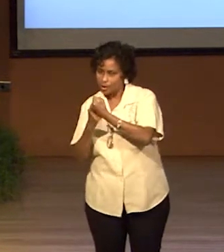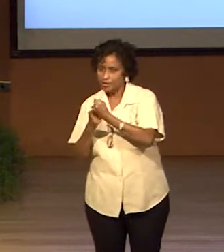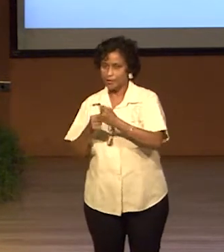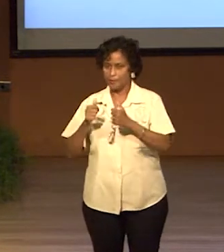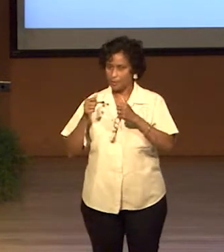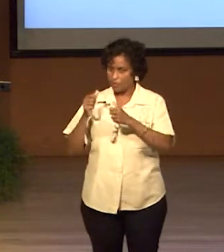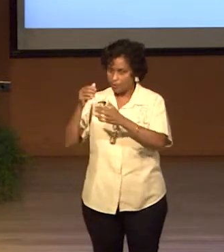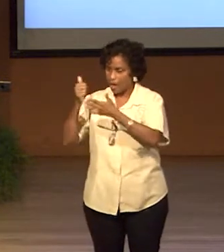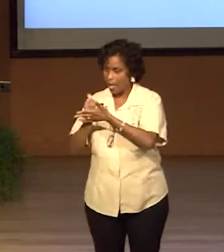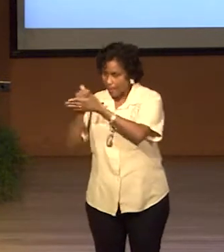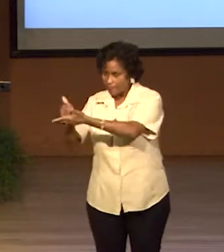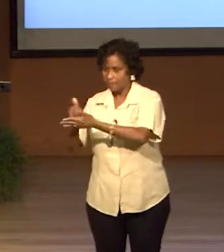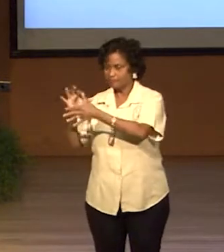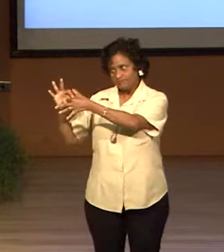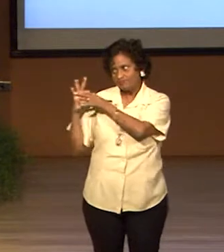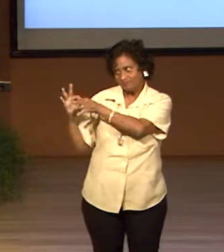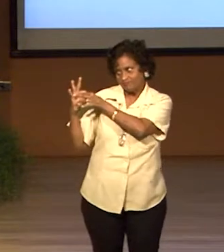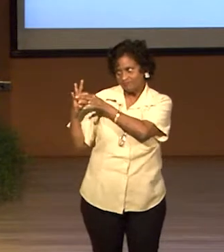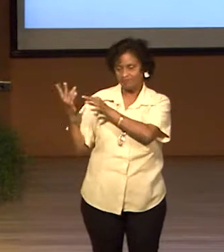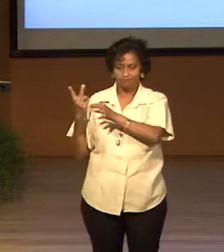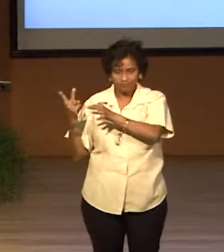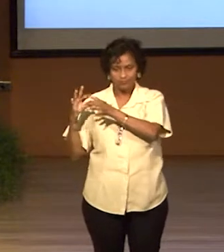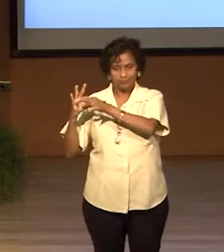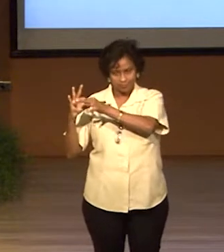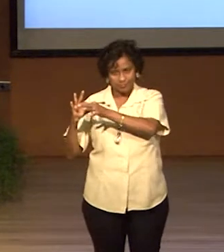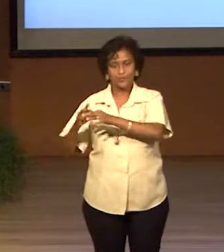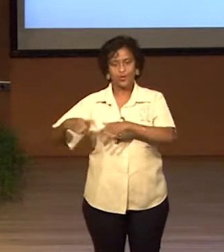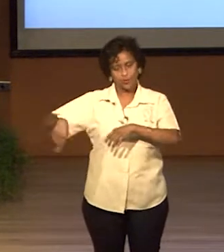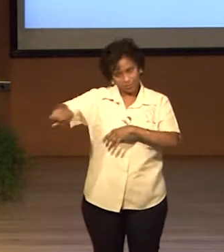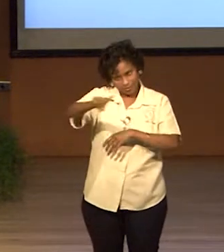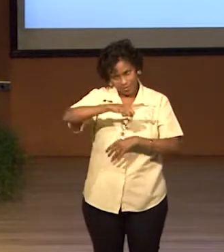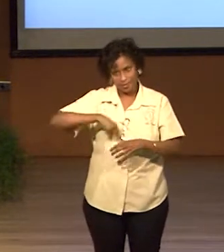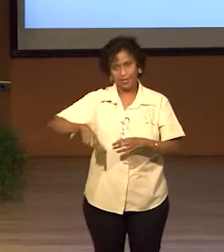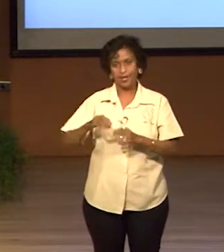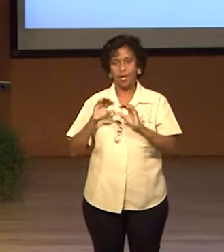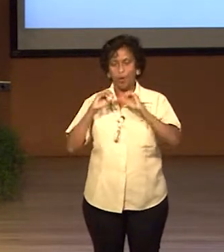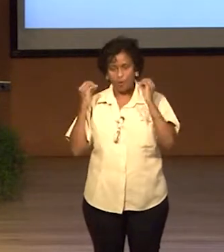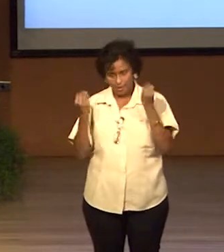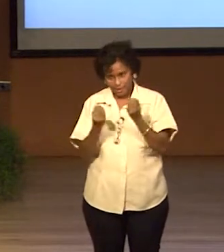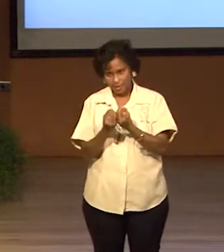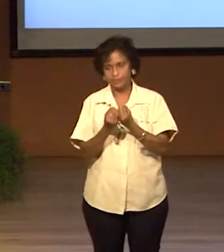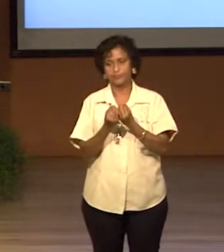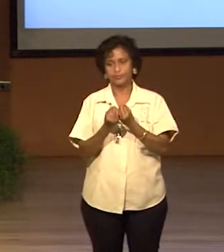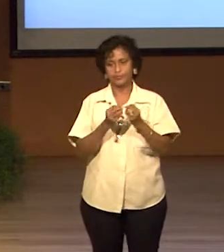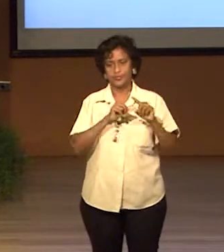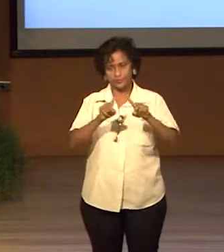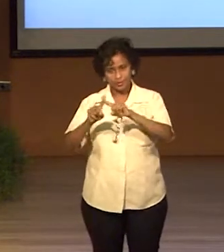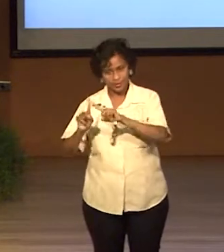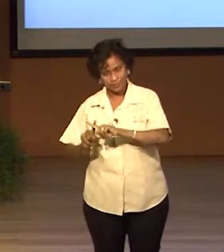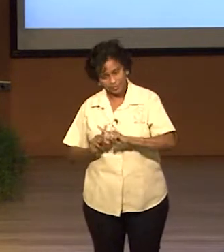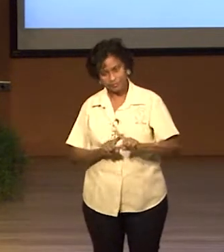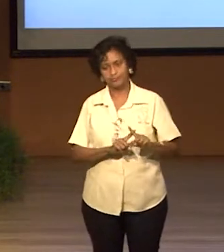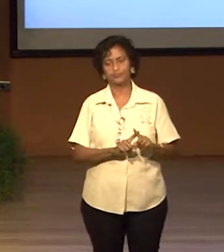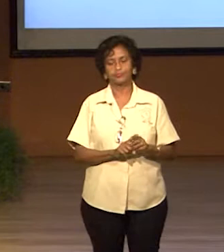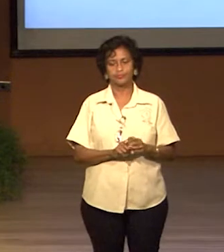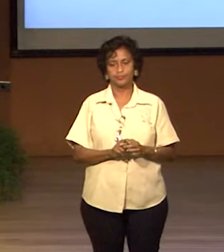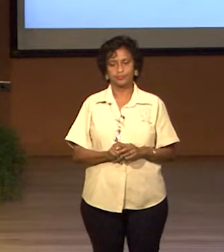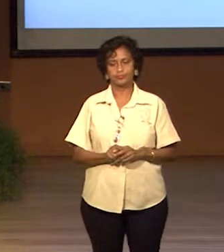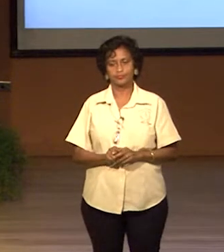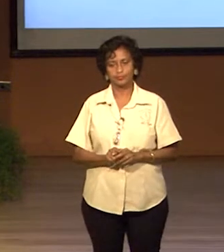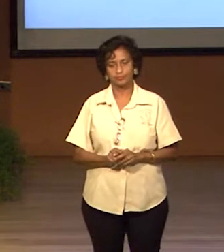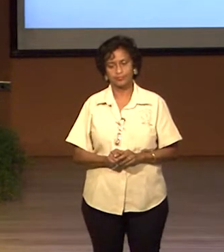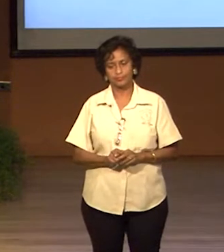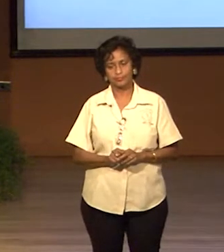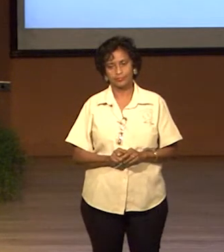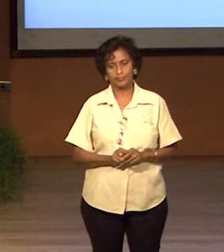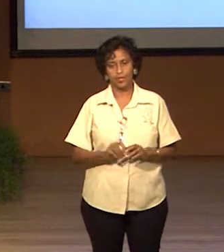logistic ways for people to seek help, and to follow them up and ensure that they remain as functional and